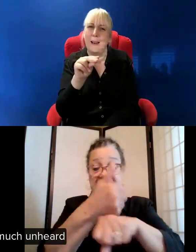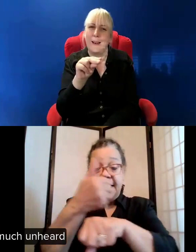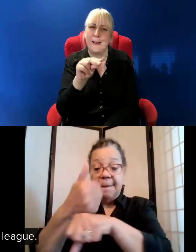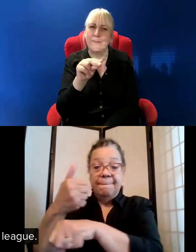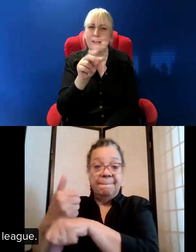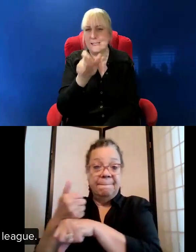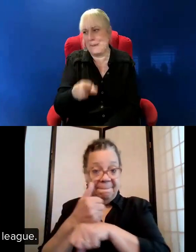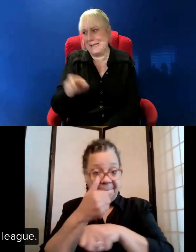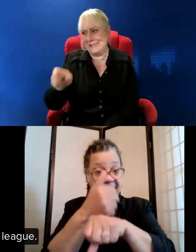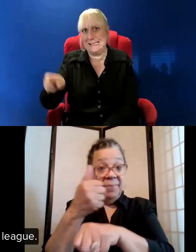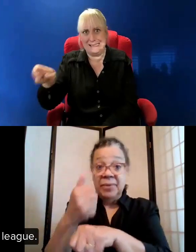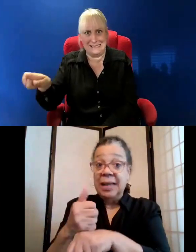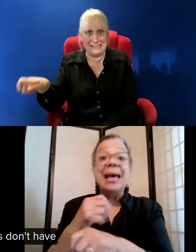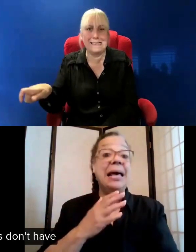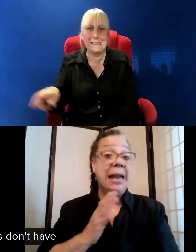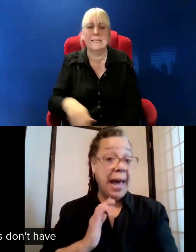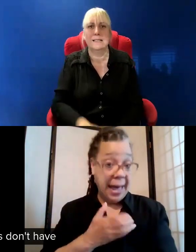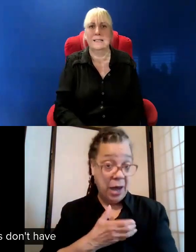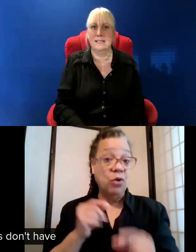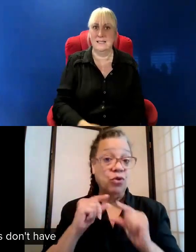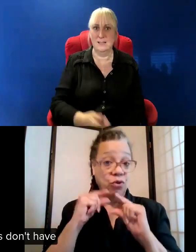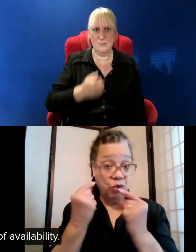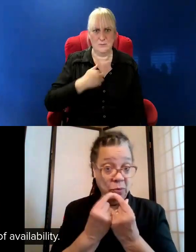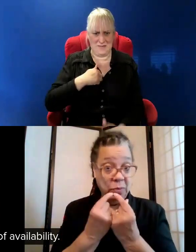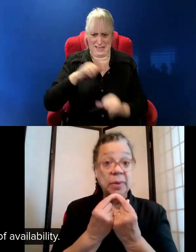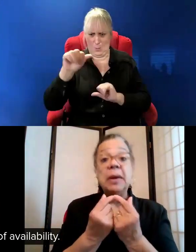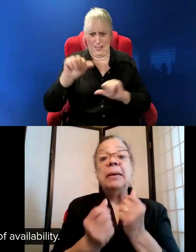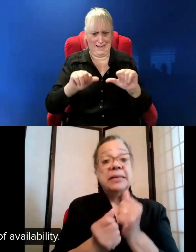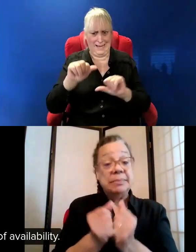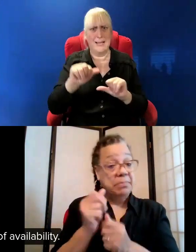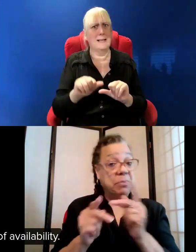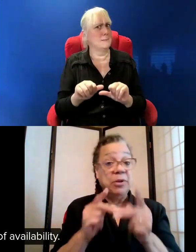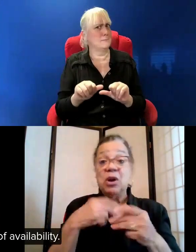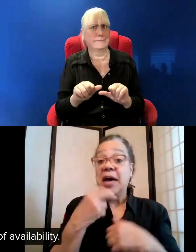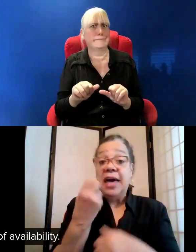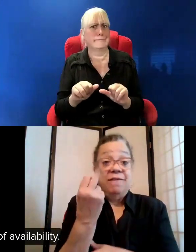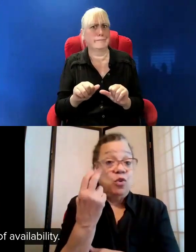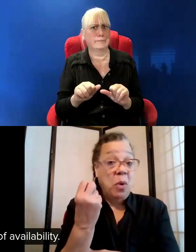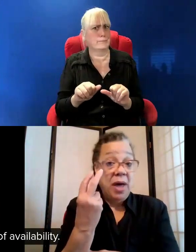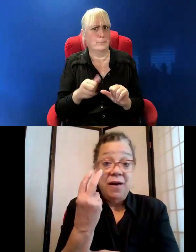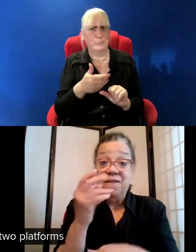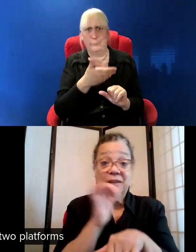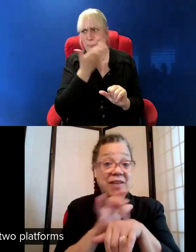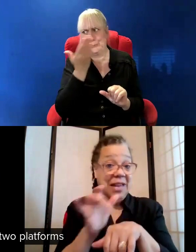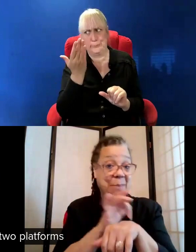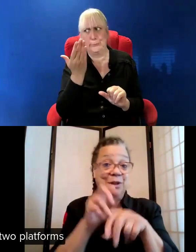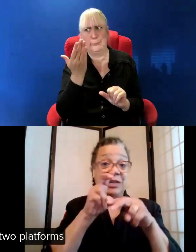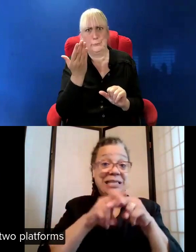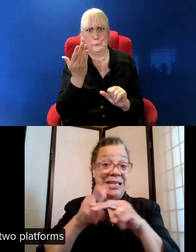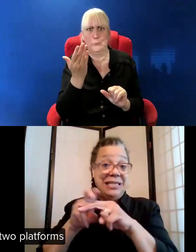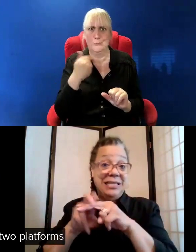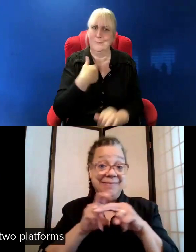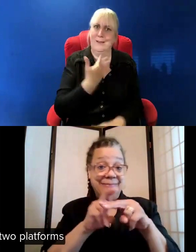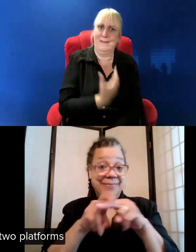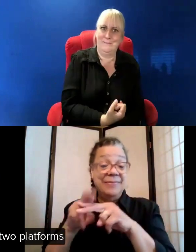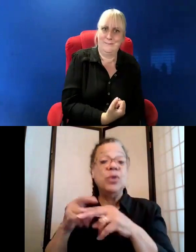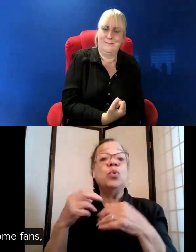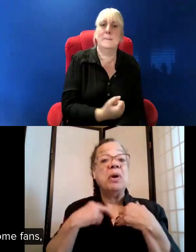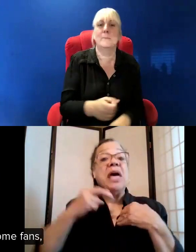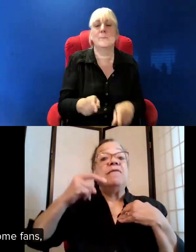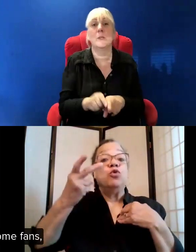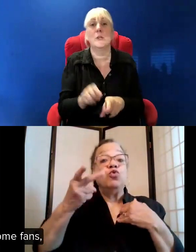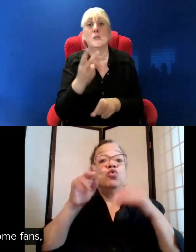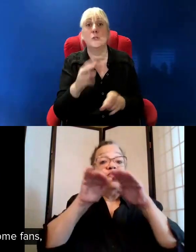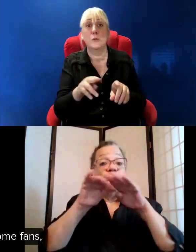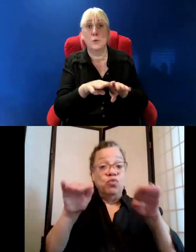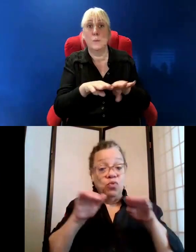much unheard of in our league. A lot of clubs don't have that amount of availability. And we have 2 platforms for